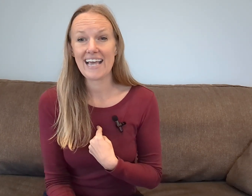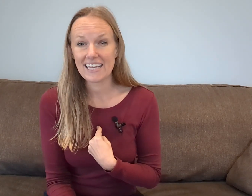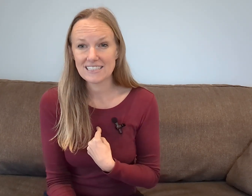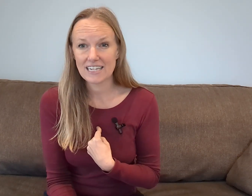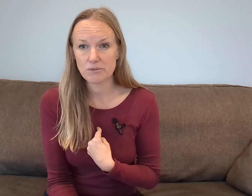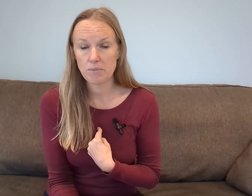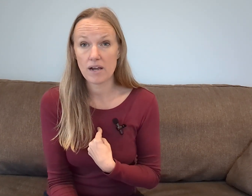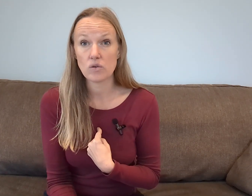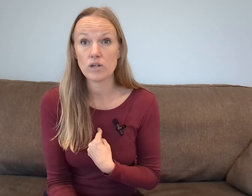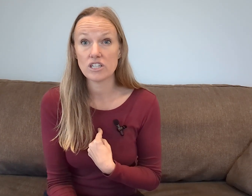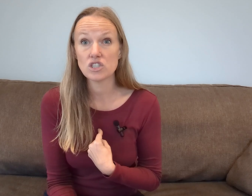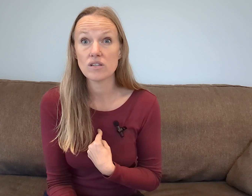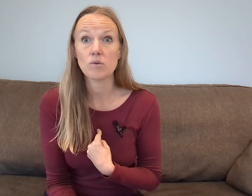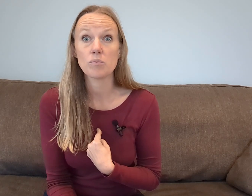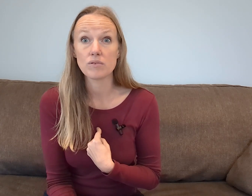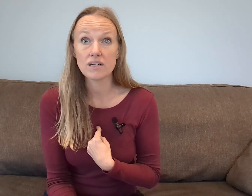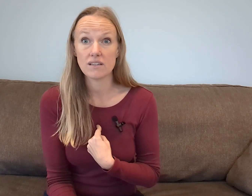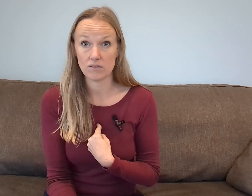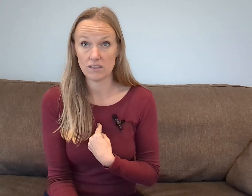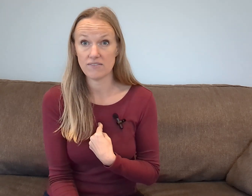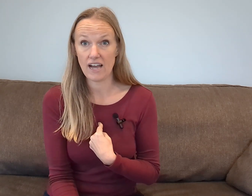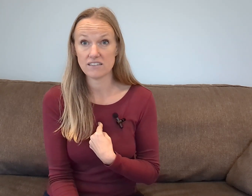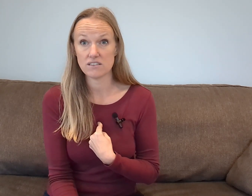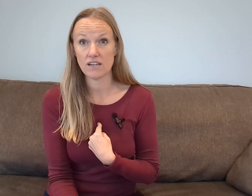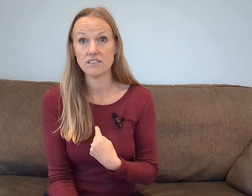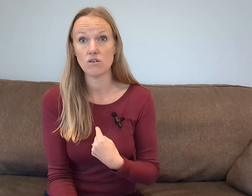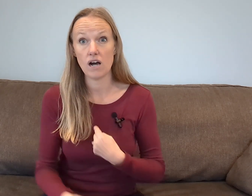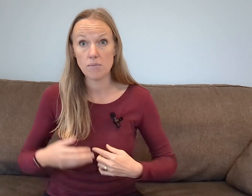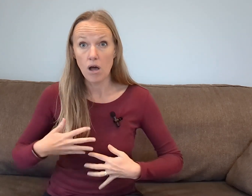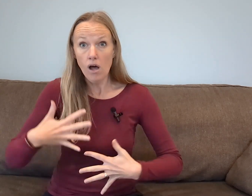can't catch my breath, we're going to show that we're breathing really fast, okay? So I'm,